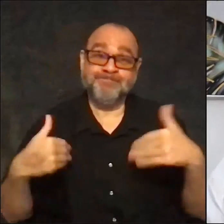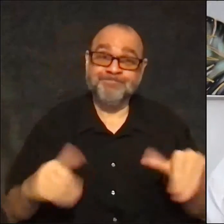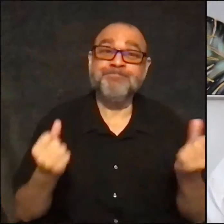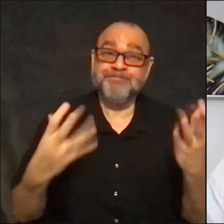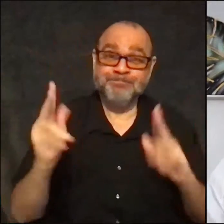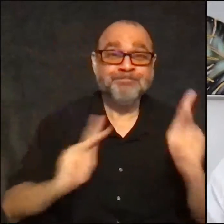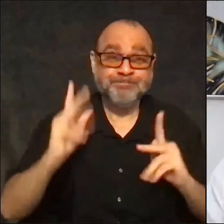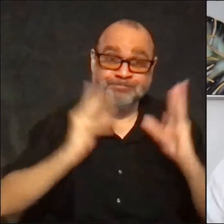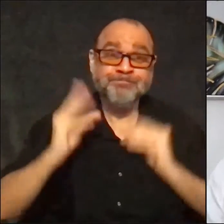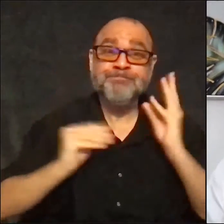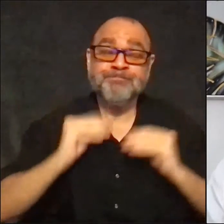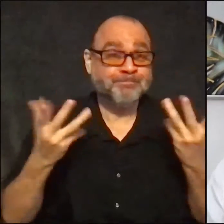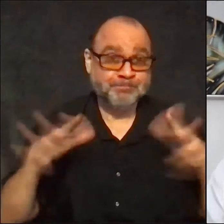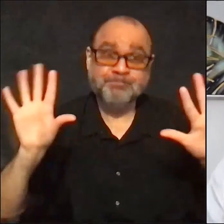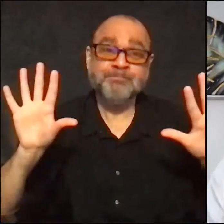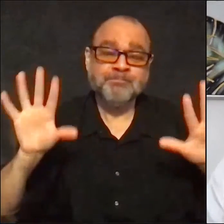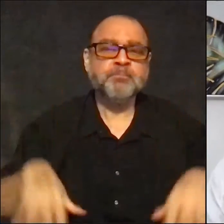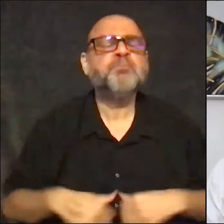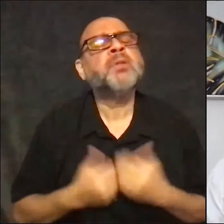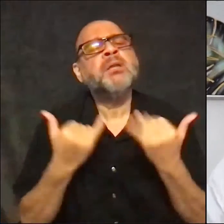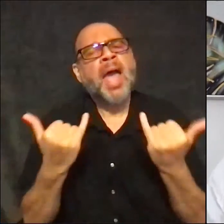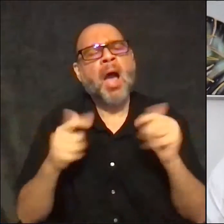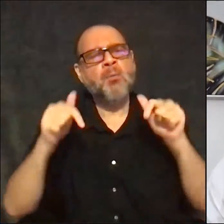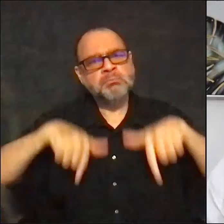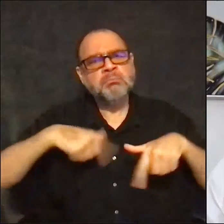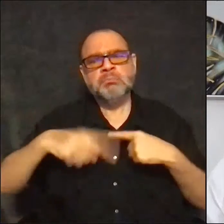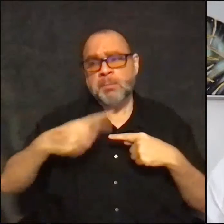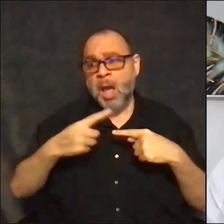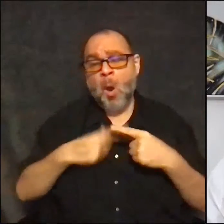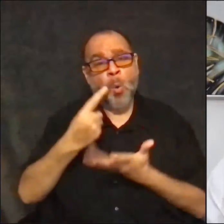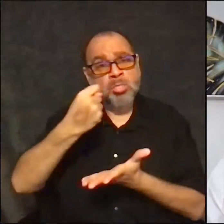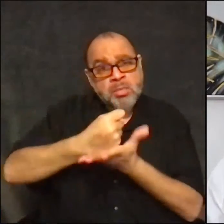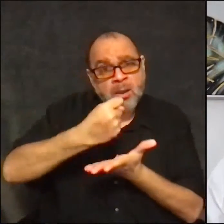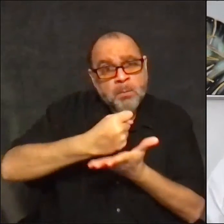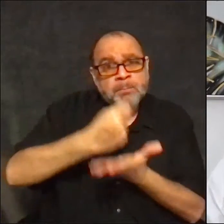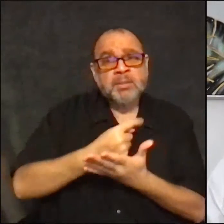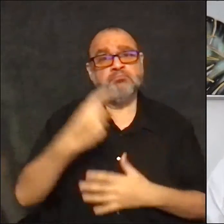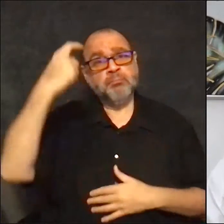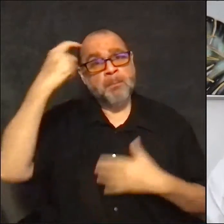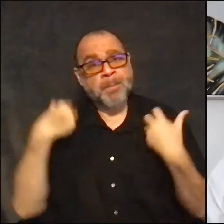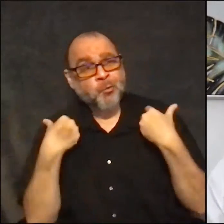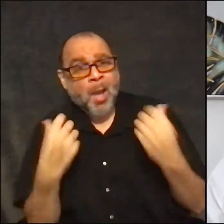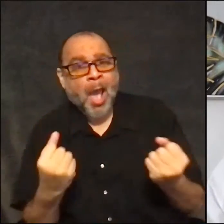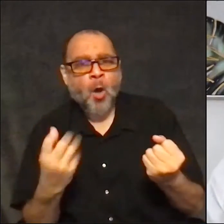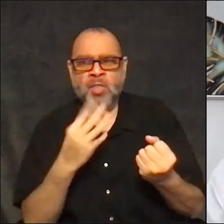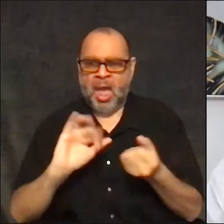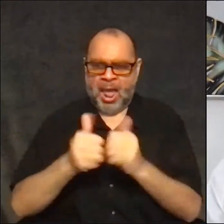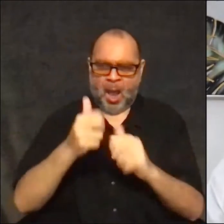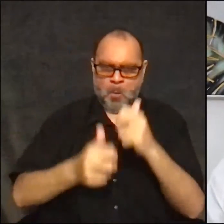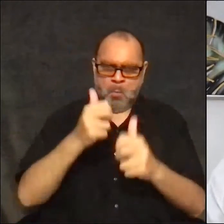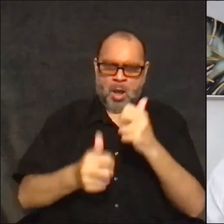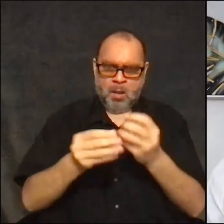However, because this is focused specifically on therapy and mental health and solutions, some of the solutions